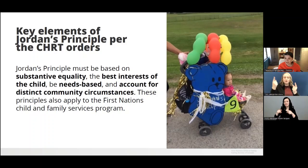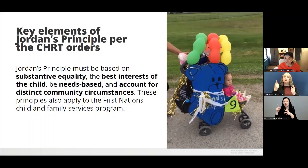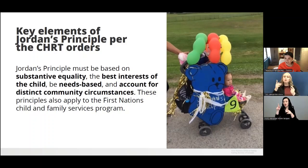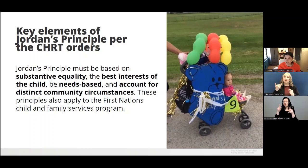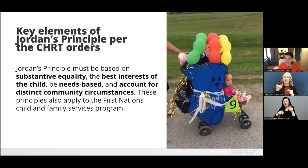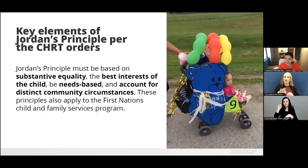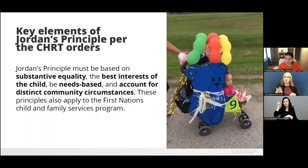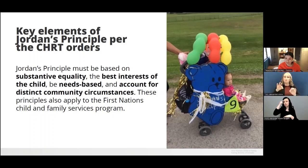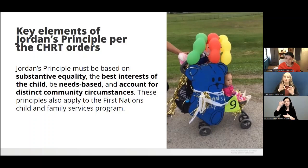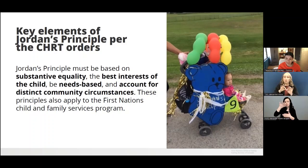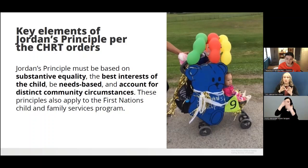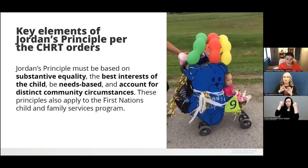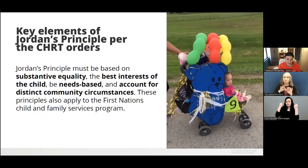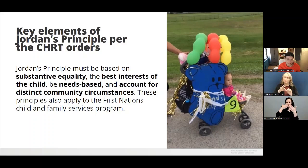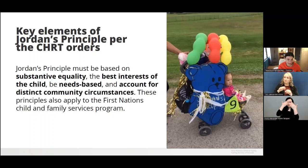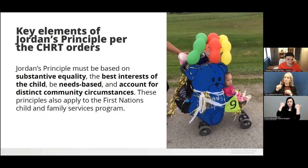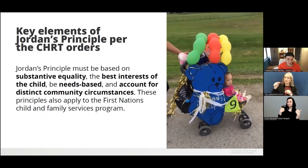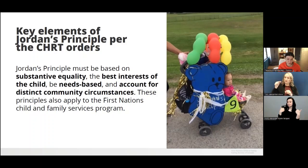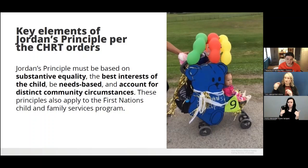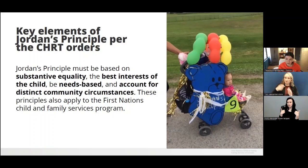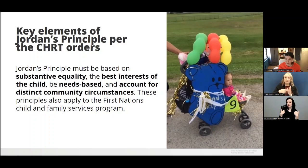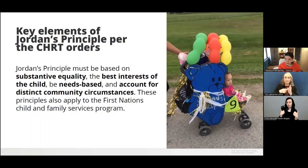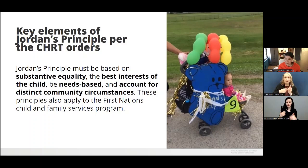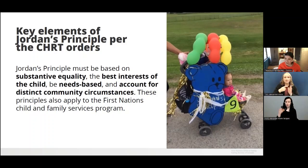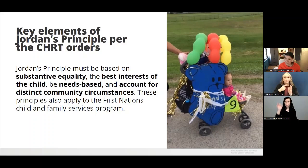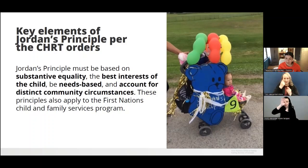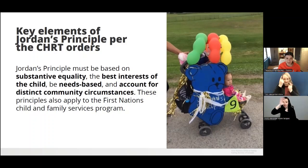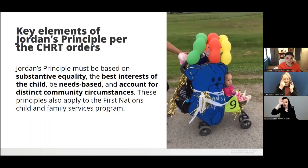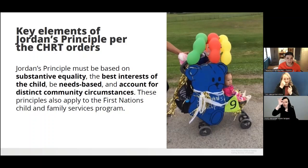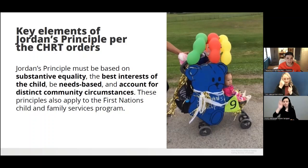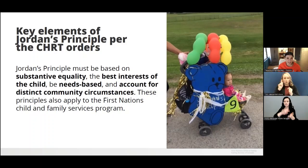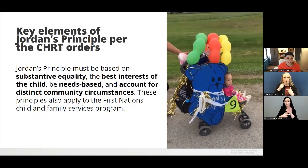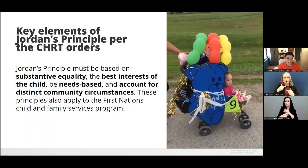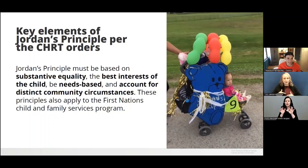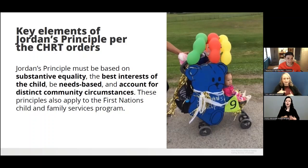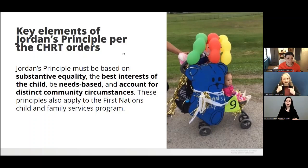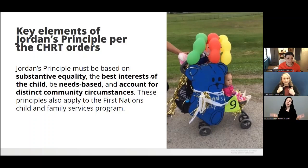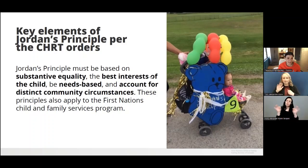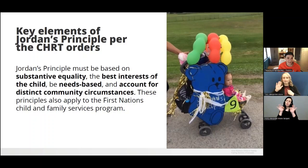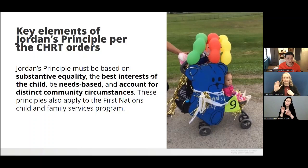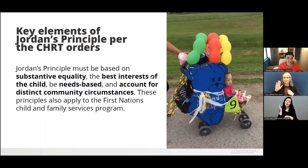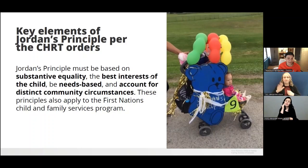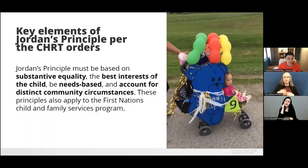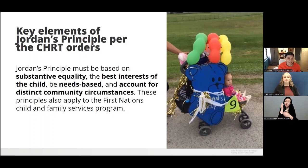in determining these requests. So next